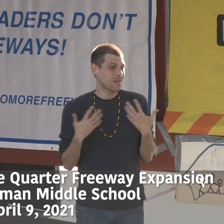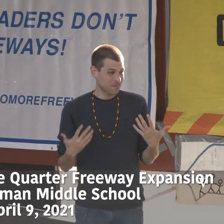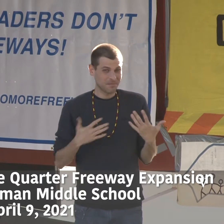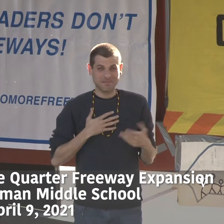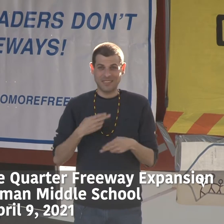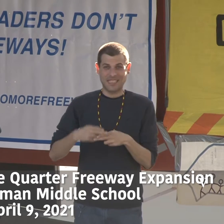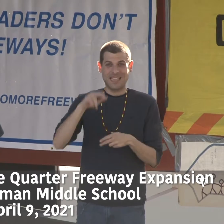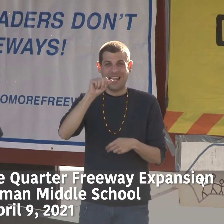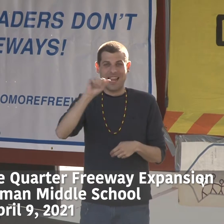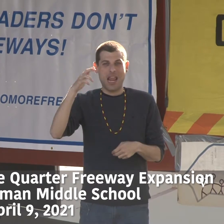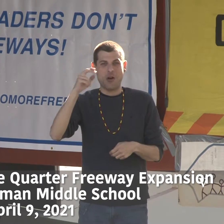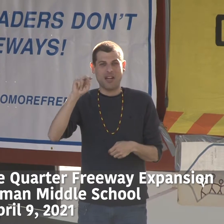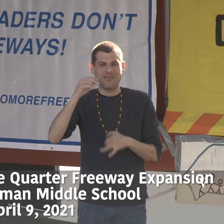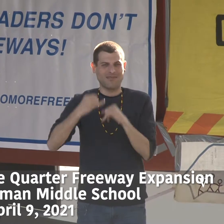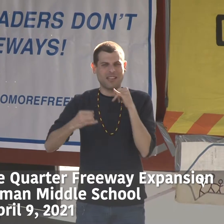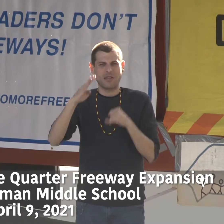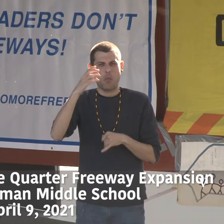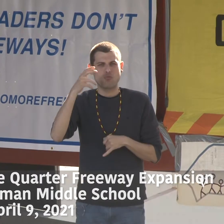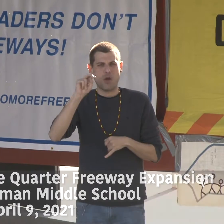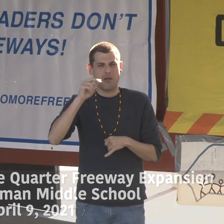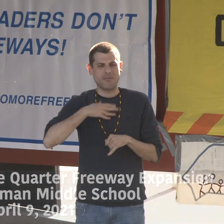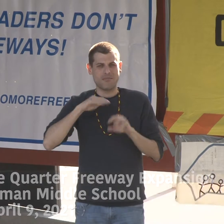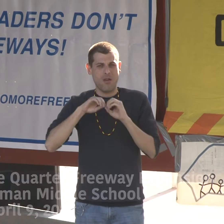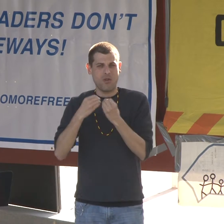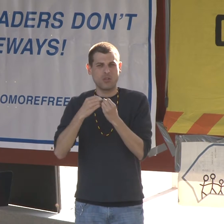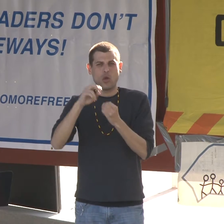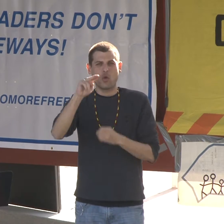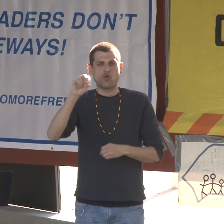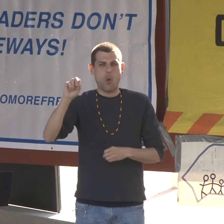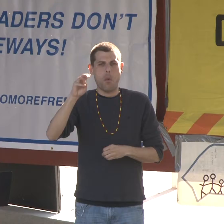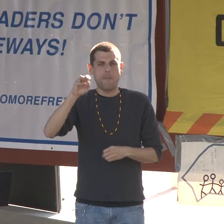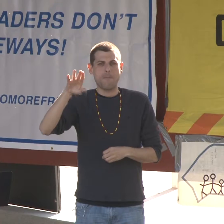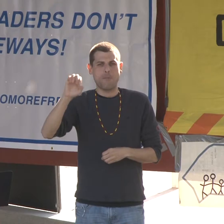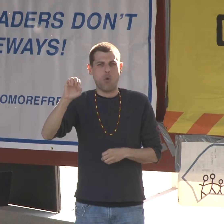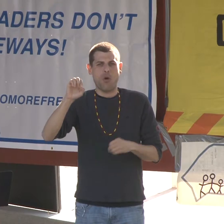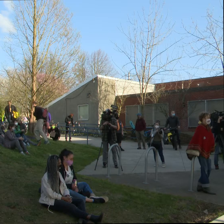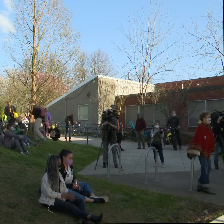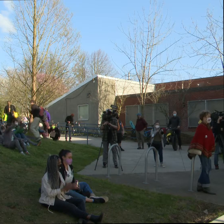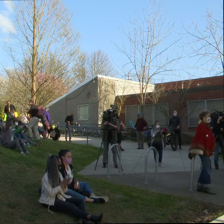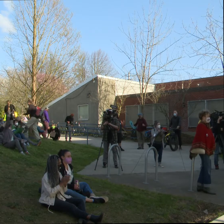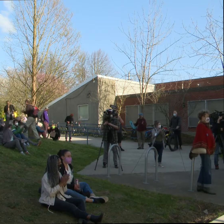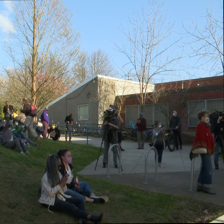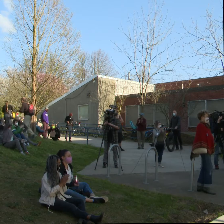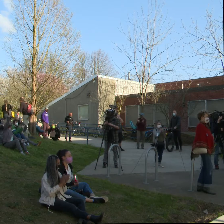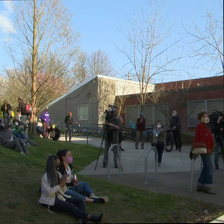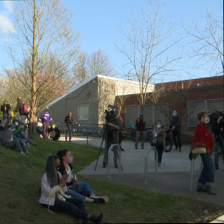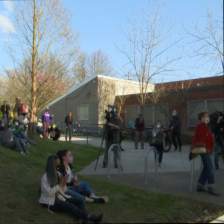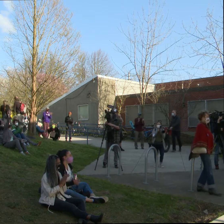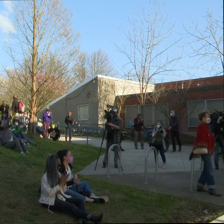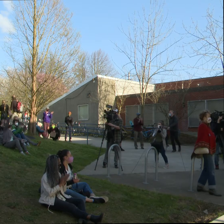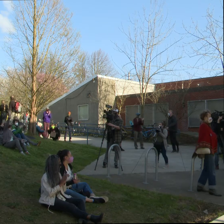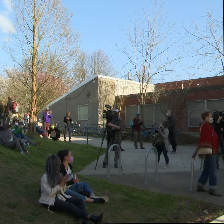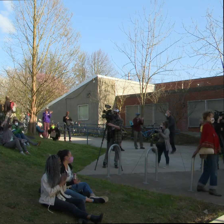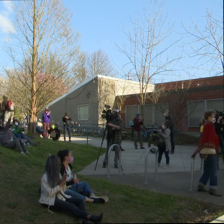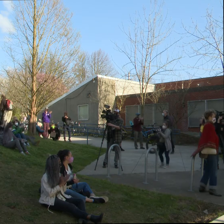My name is Aaron Brown, and I'm with an organization called No More Freeways, and we just sued the federal government.